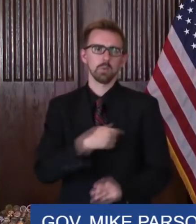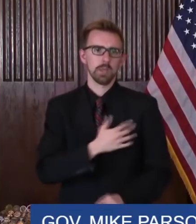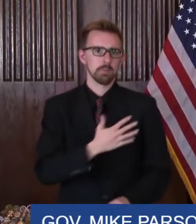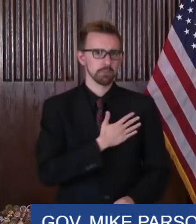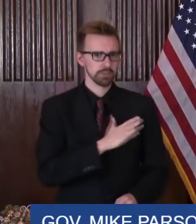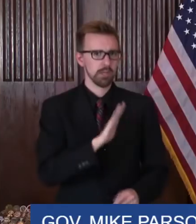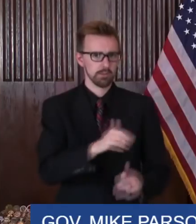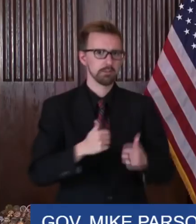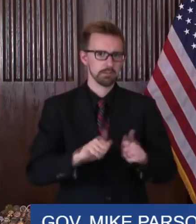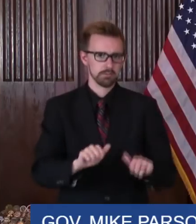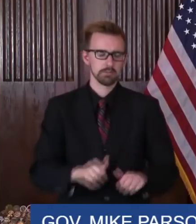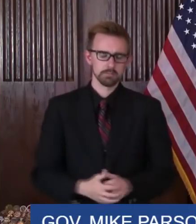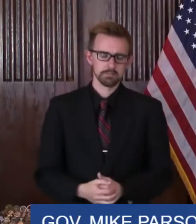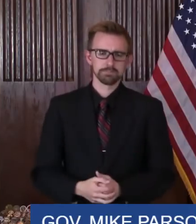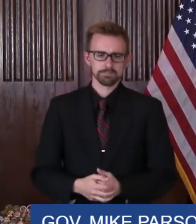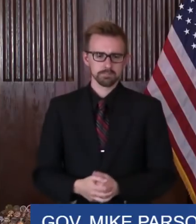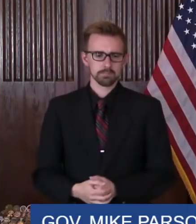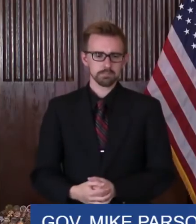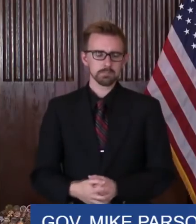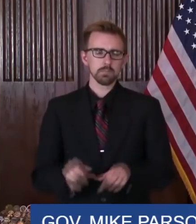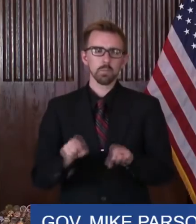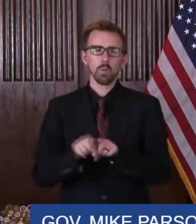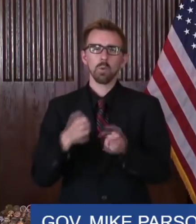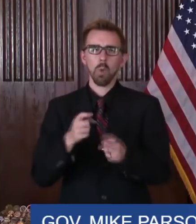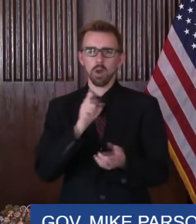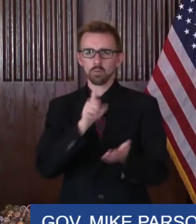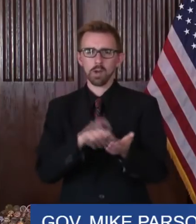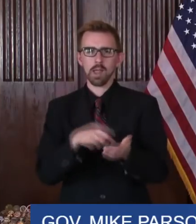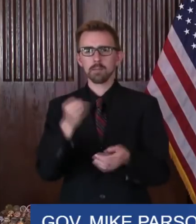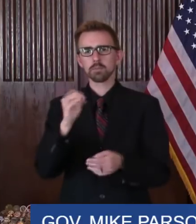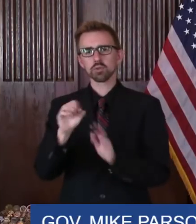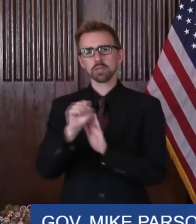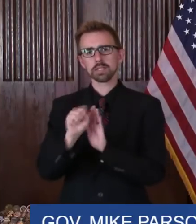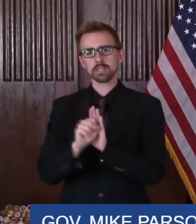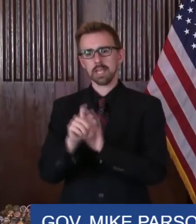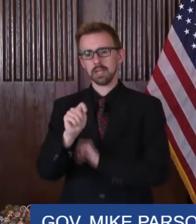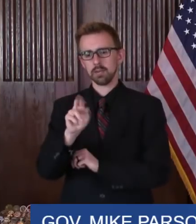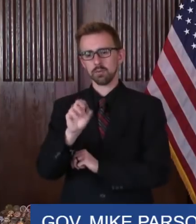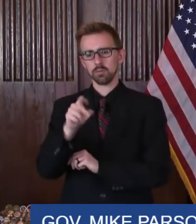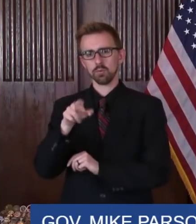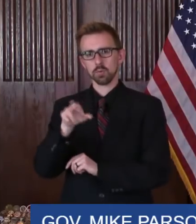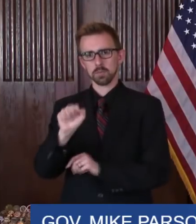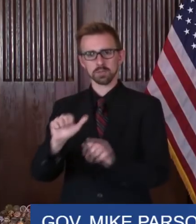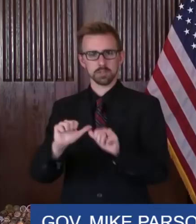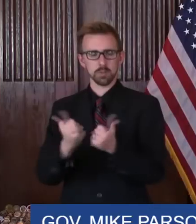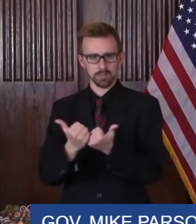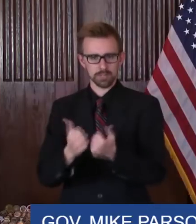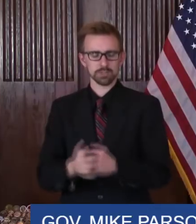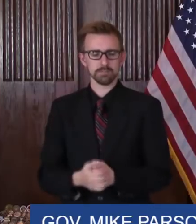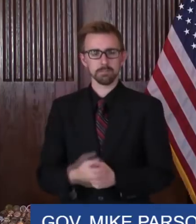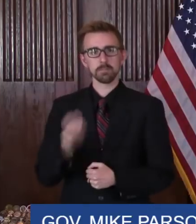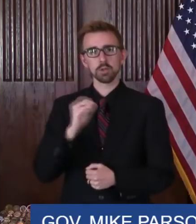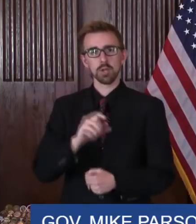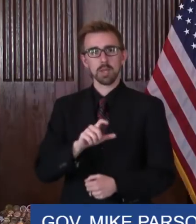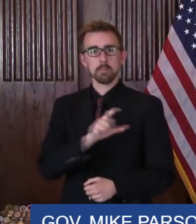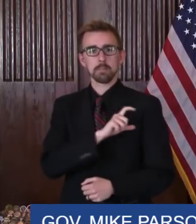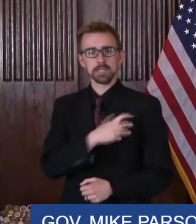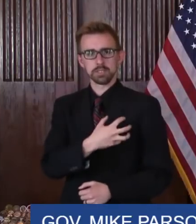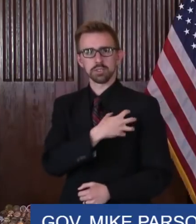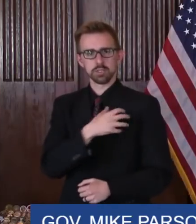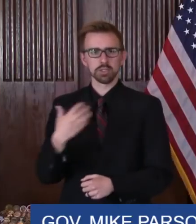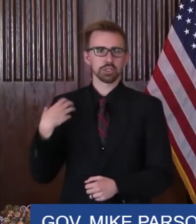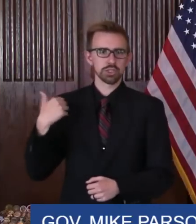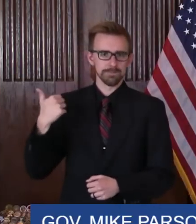we are. I also want to recognize the Missouri State Troopers Association, the Missouri Police Chiefs